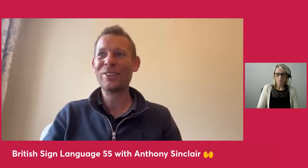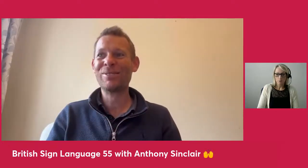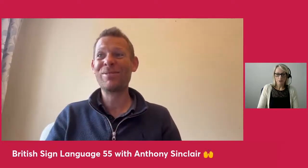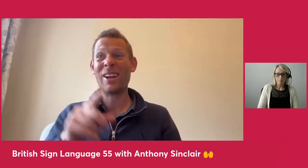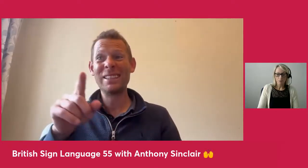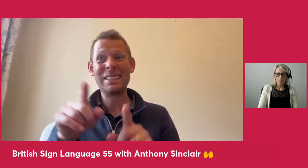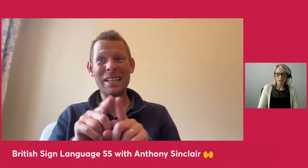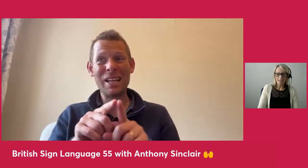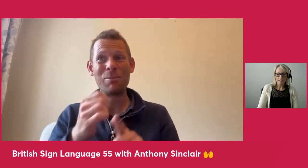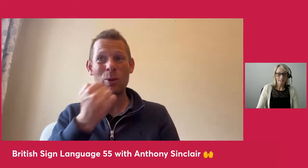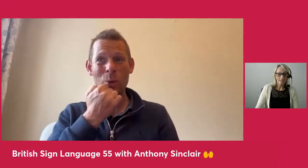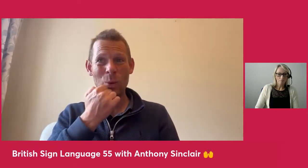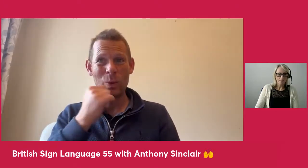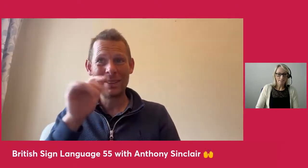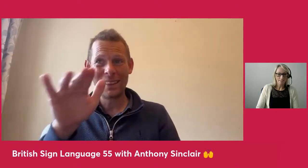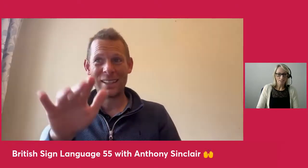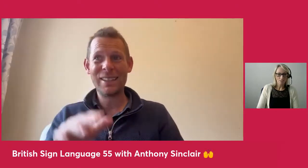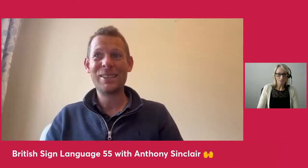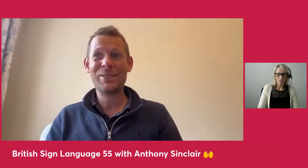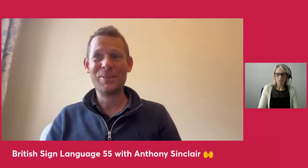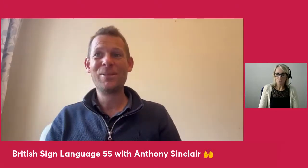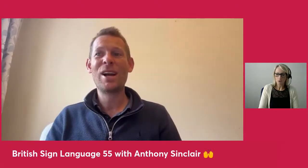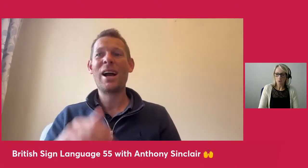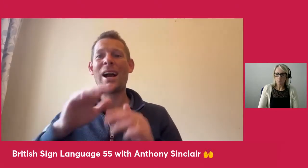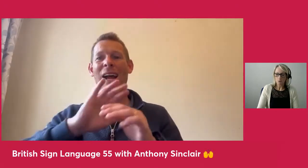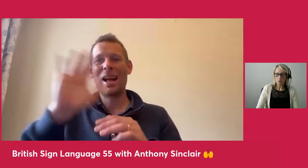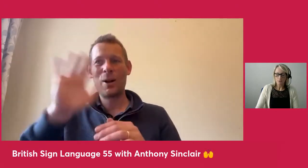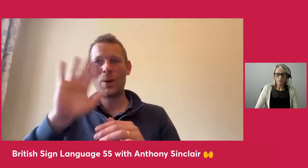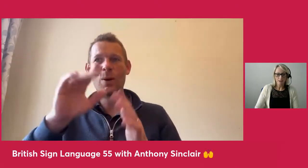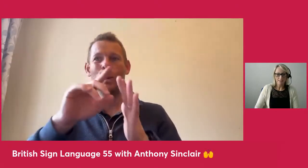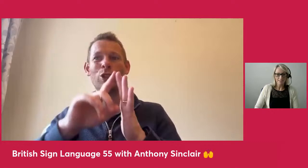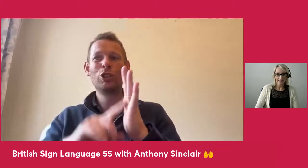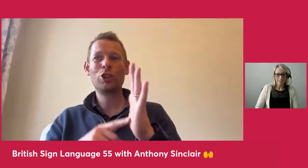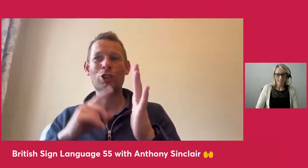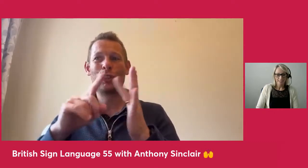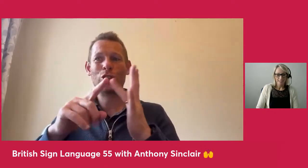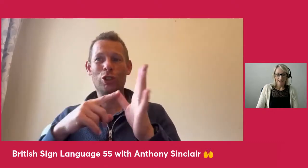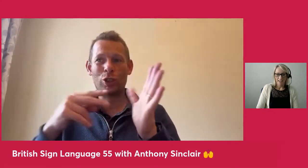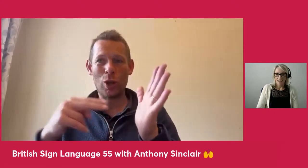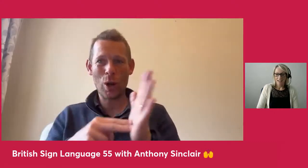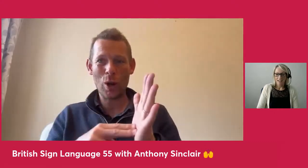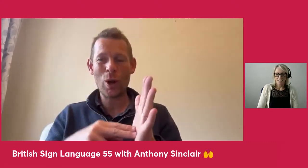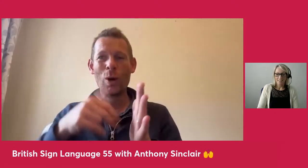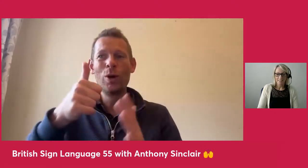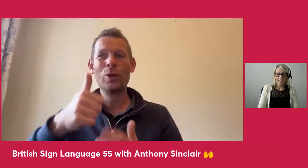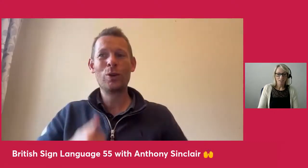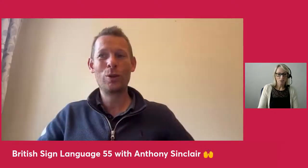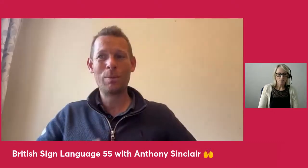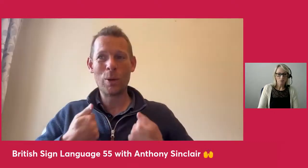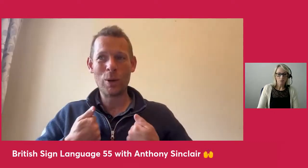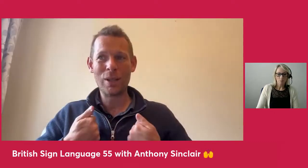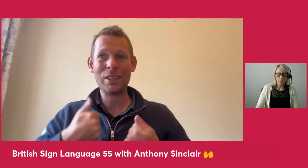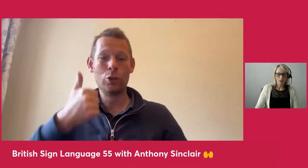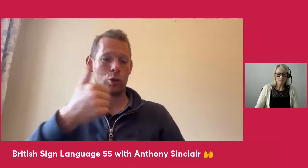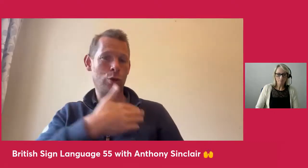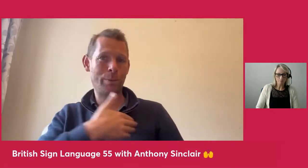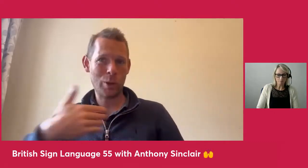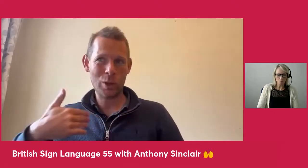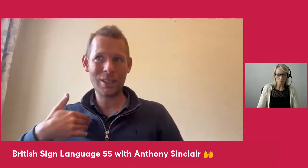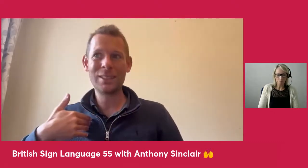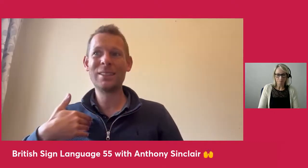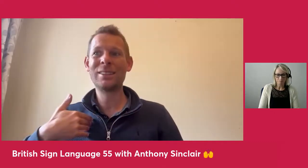So, good morning, Moira. Lovely to see you. So, it's cold with you as well. And hi, Joan. Good